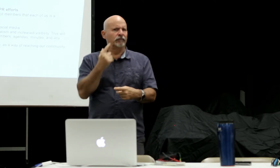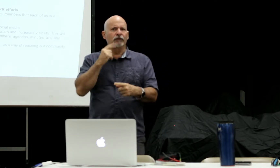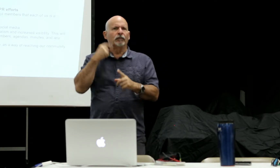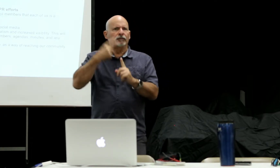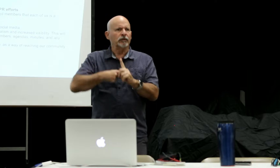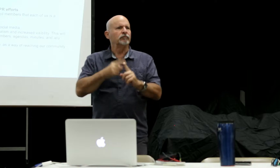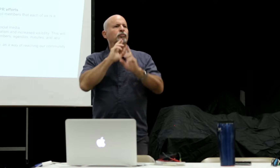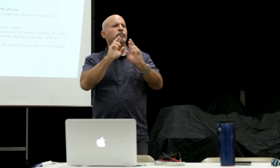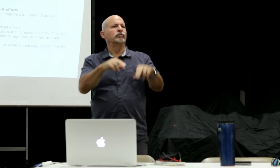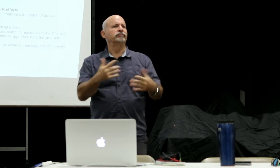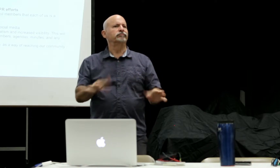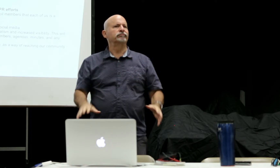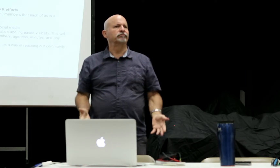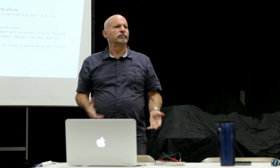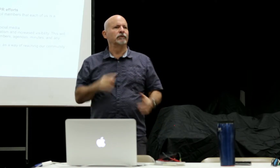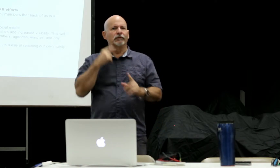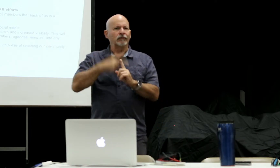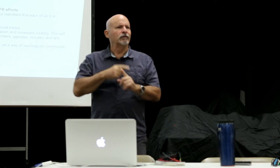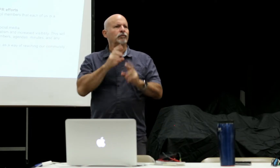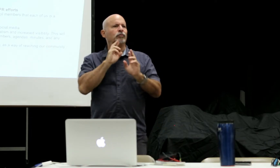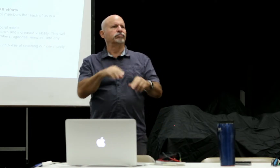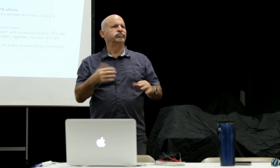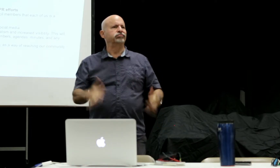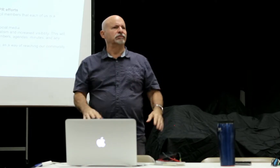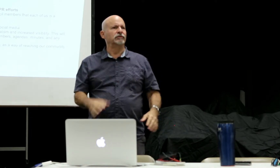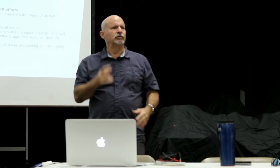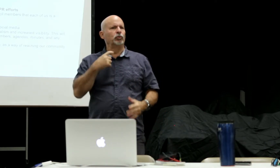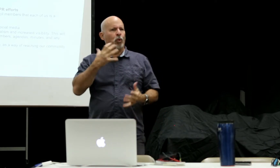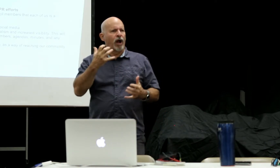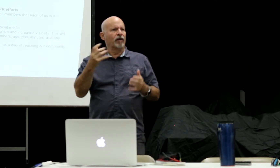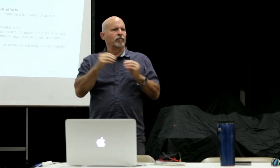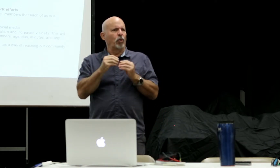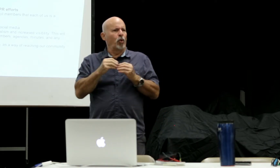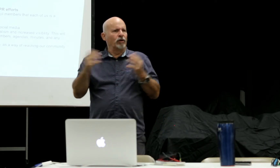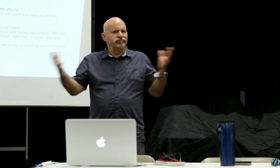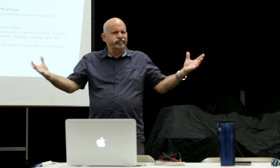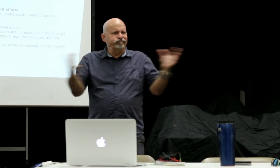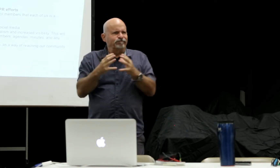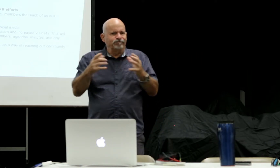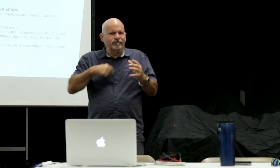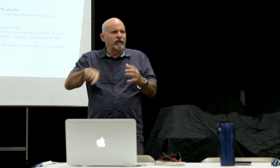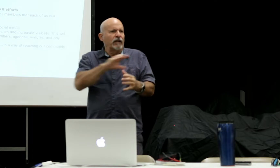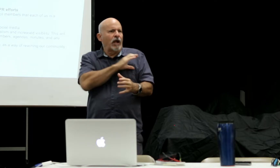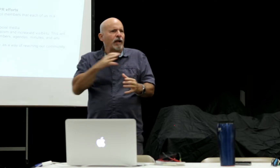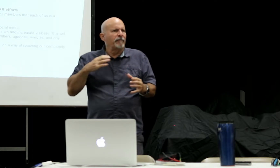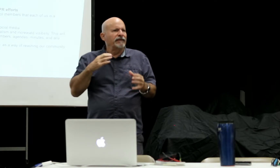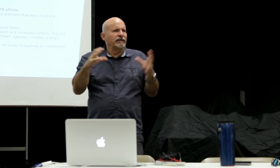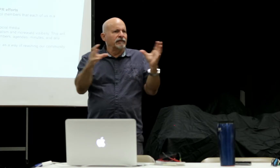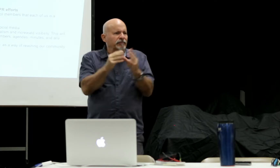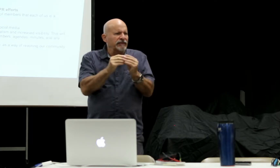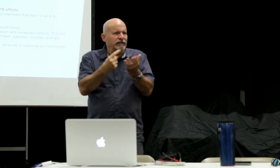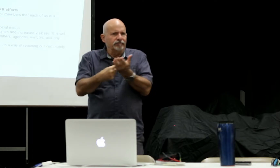yes, we felt like we wanted that the way things weren't as productive as they could be. So we wanted to make sure that we're able to